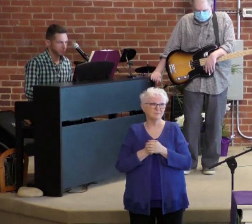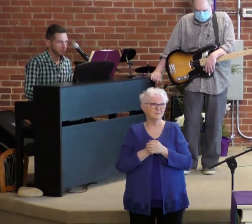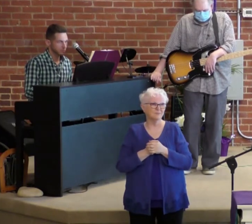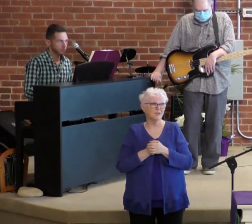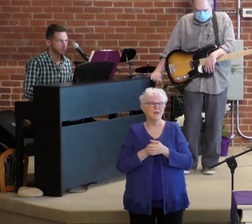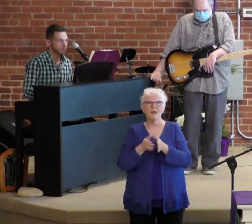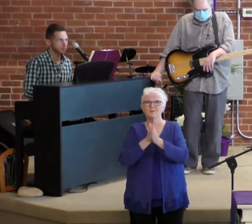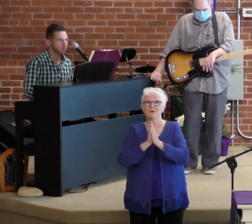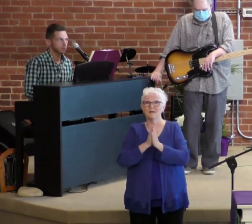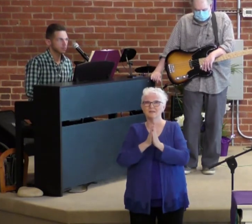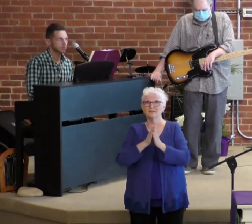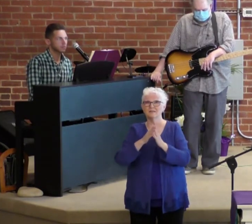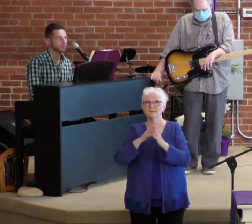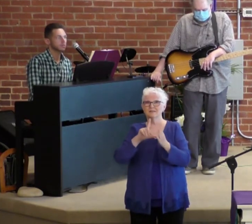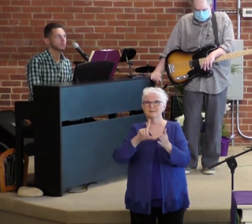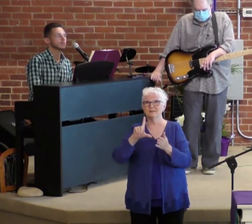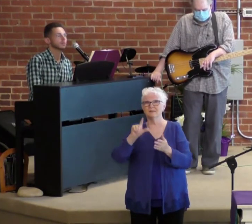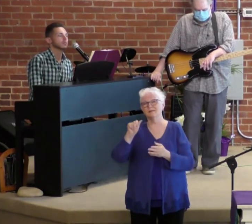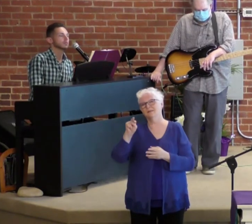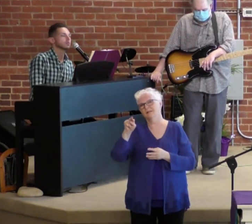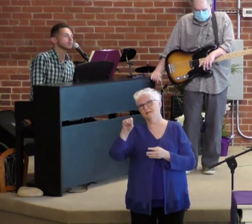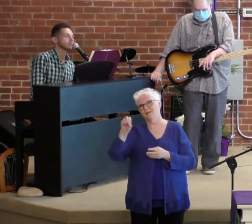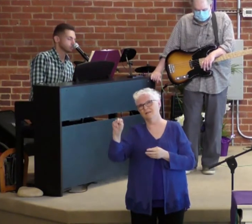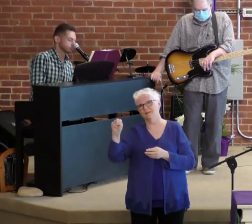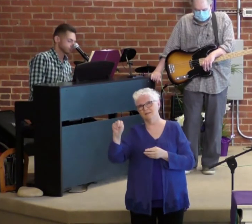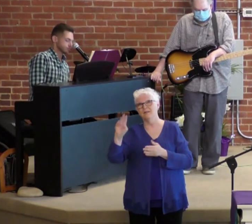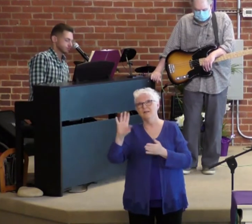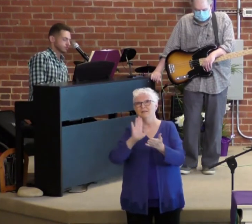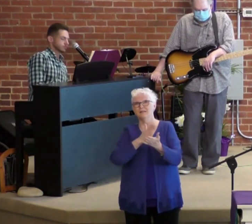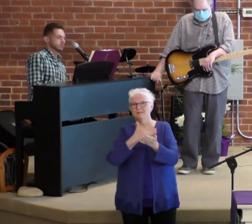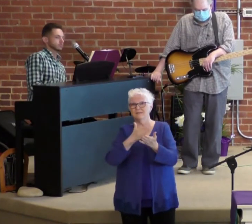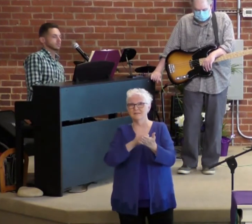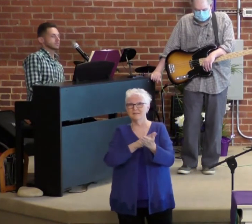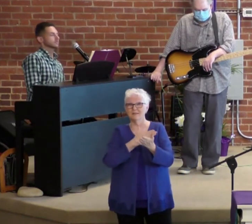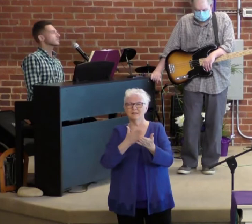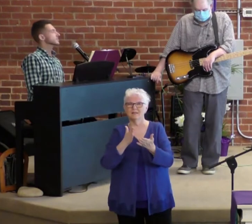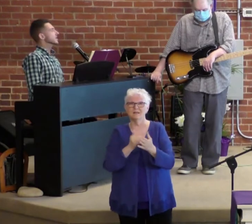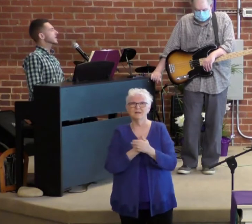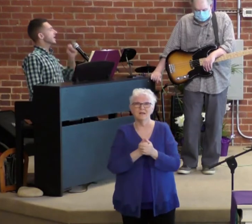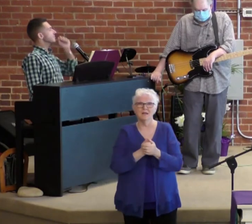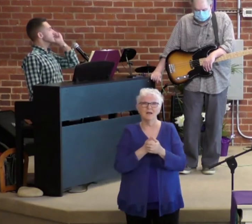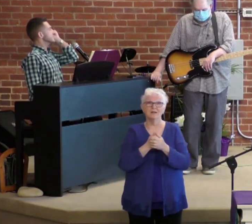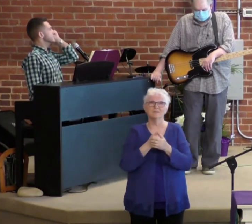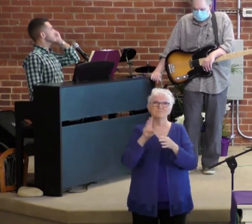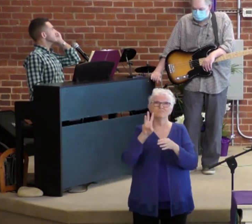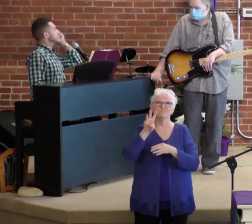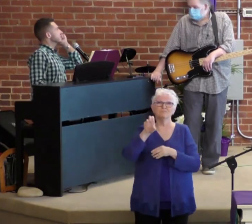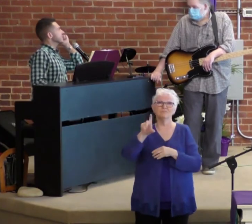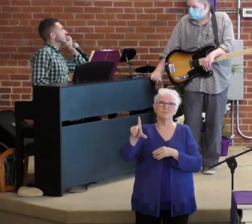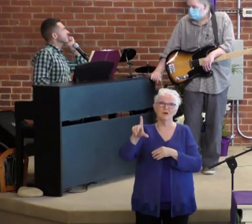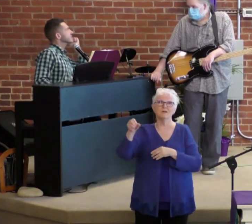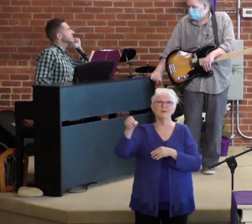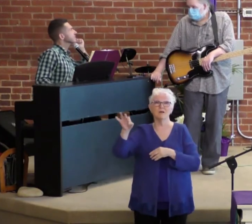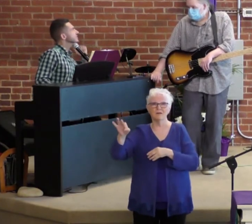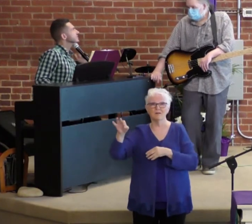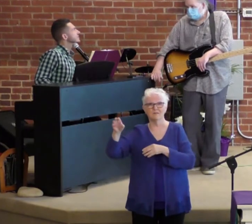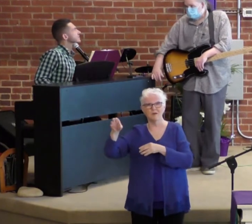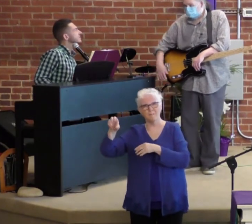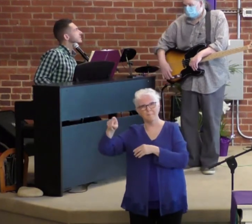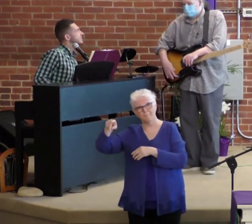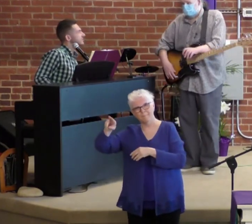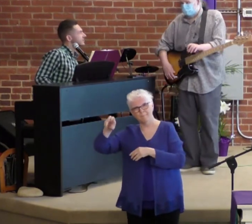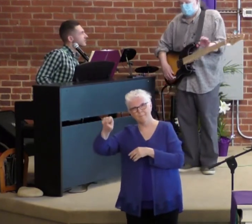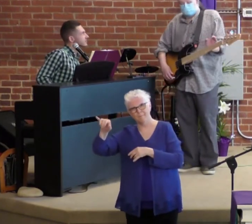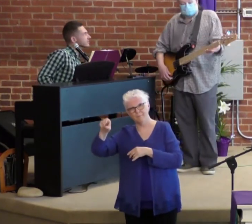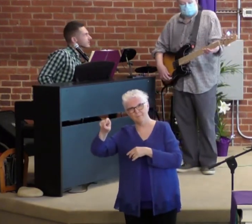I'm going to ask Landon to sing that little chorus, A Wall of Prayer, because a couple of weeks ago, someone had come in and they